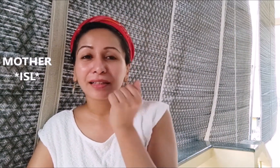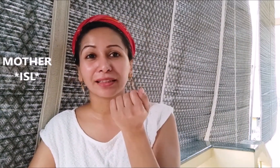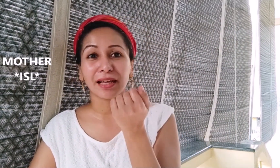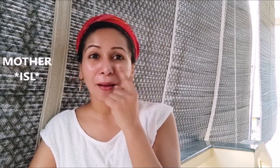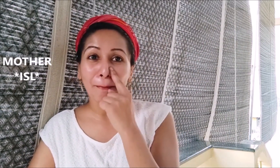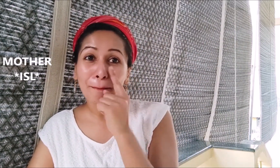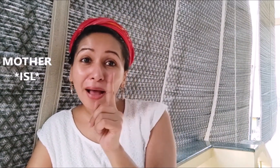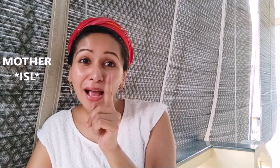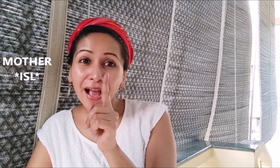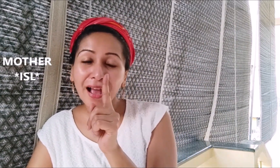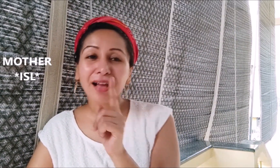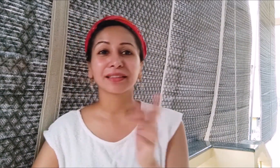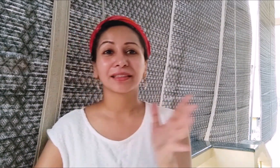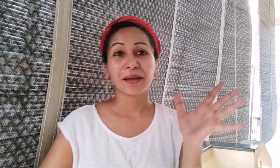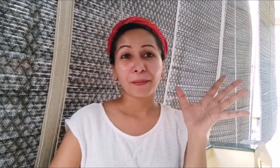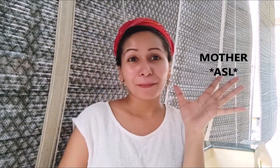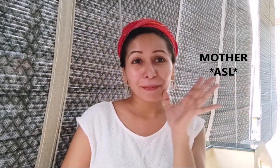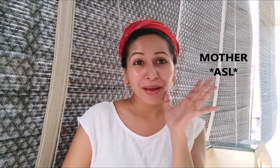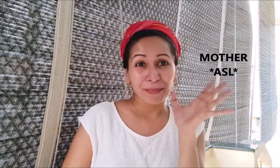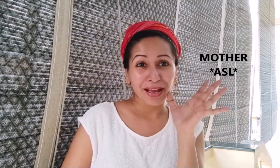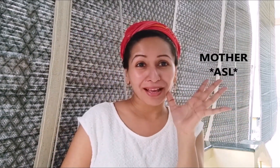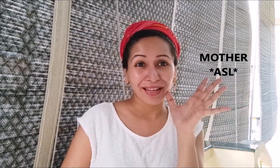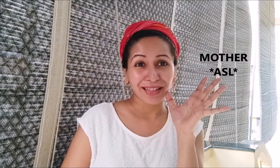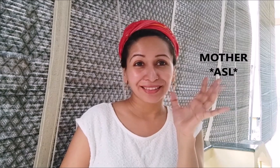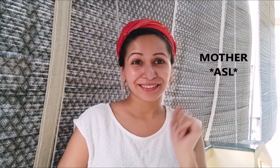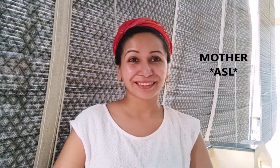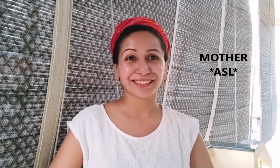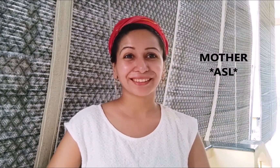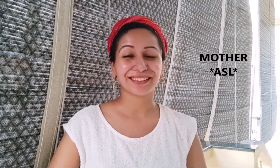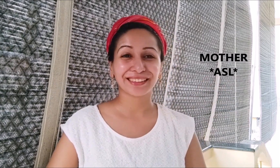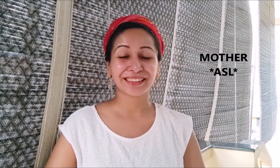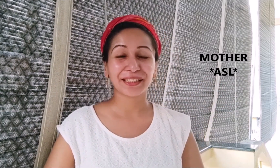Mother or mom, mother, mother.